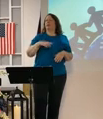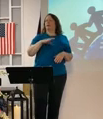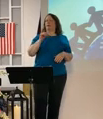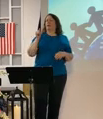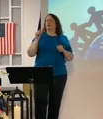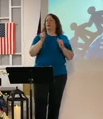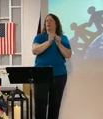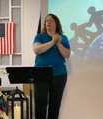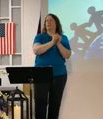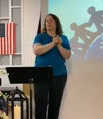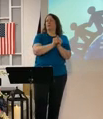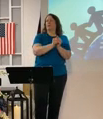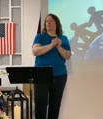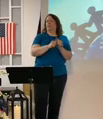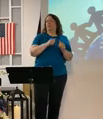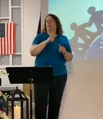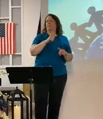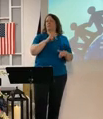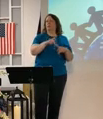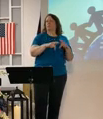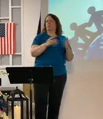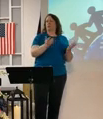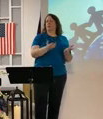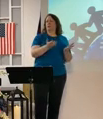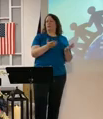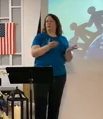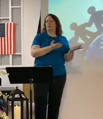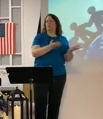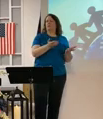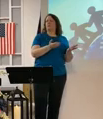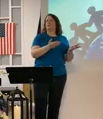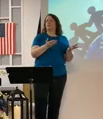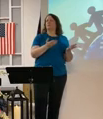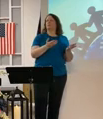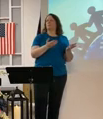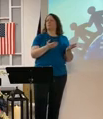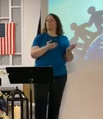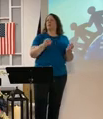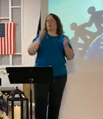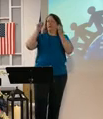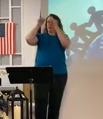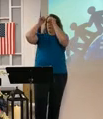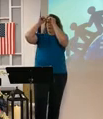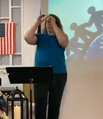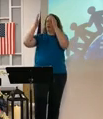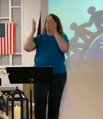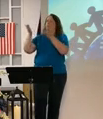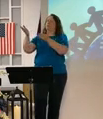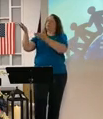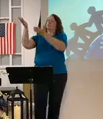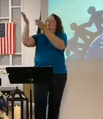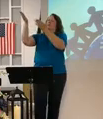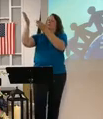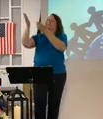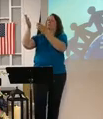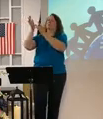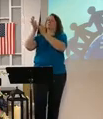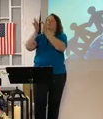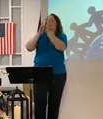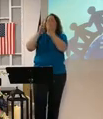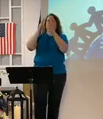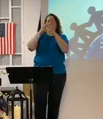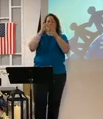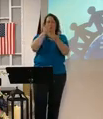as they have been serving for quite some time. And Father, we just give this all over to you. In Christ Jesus' name we